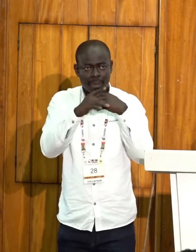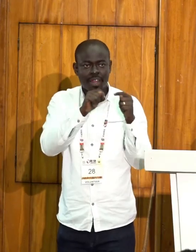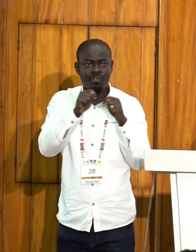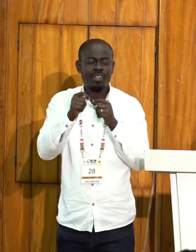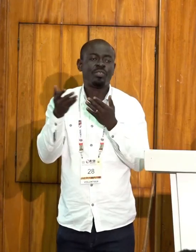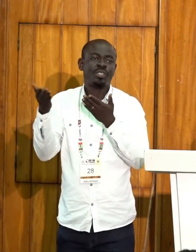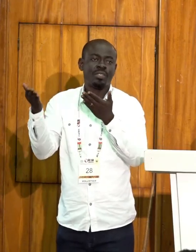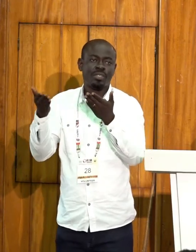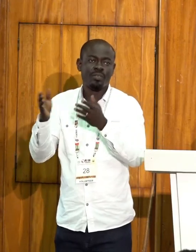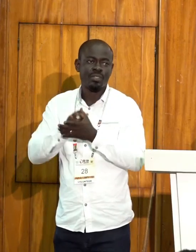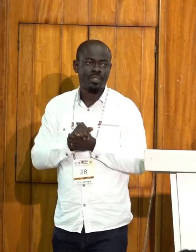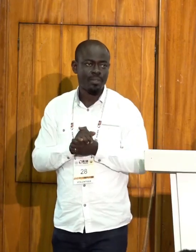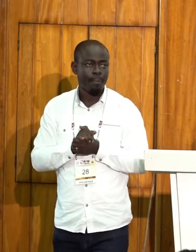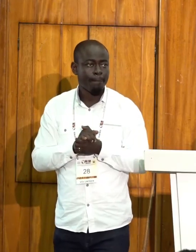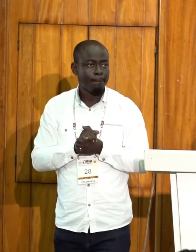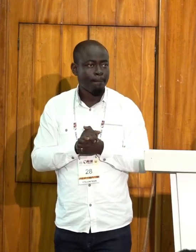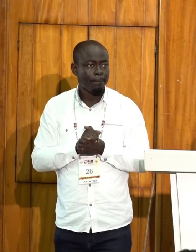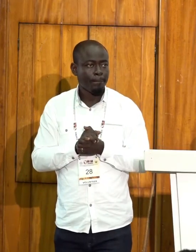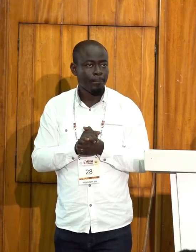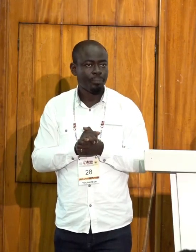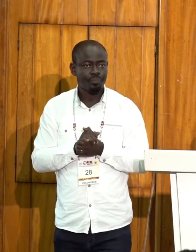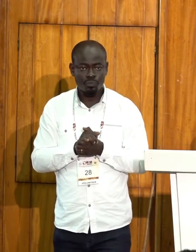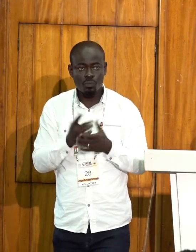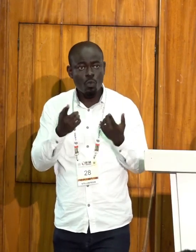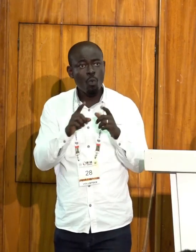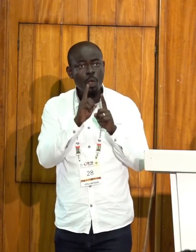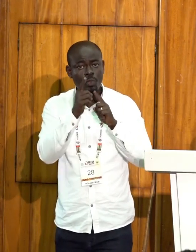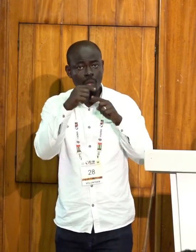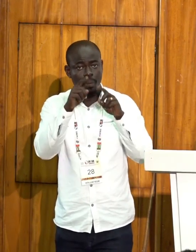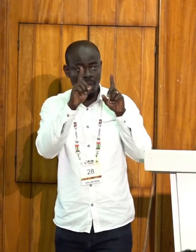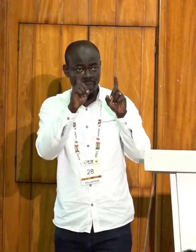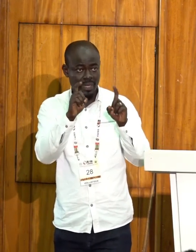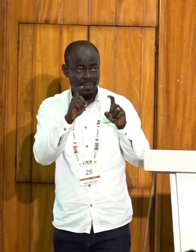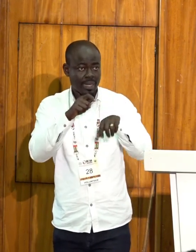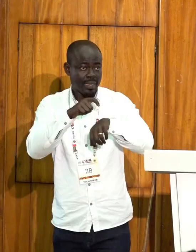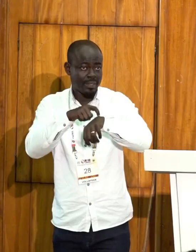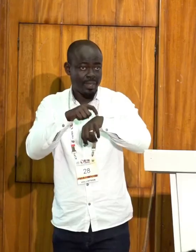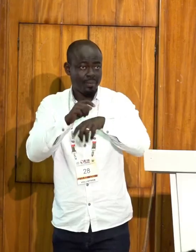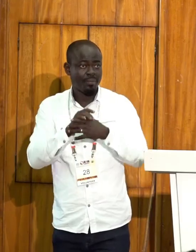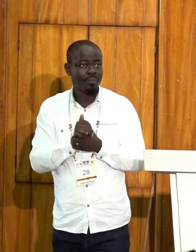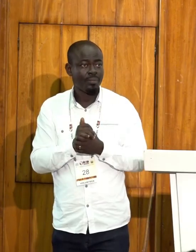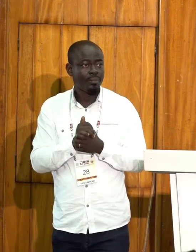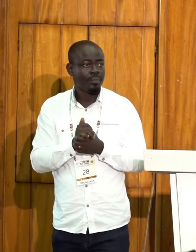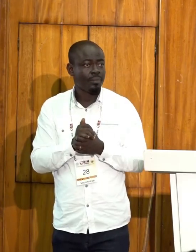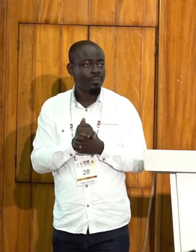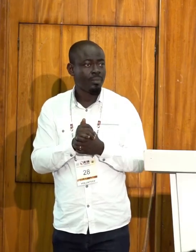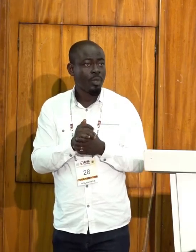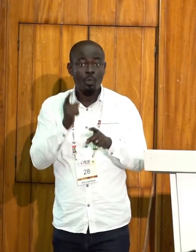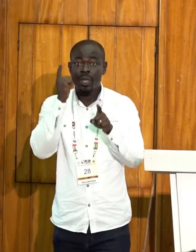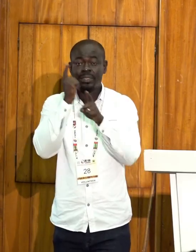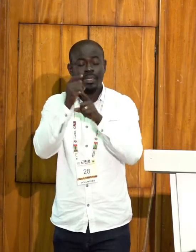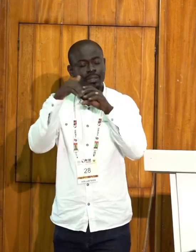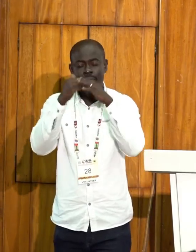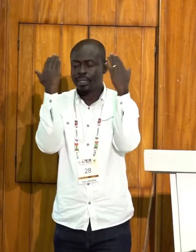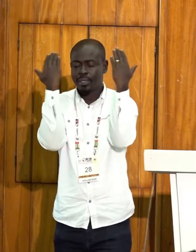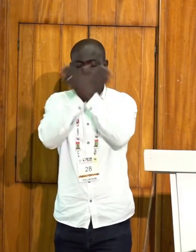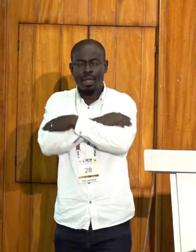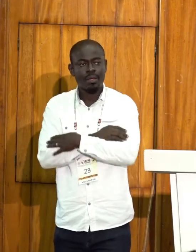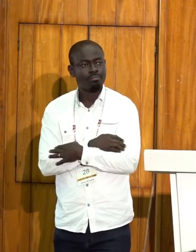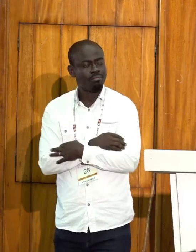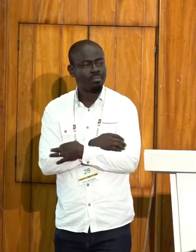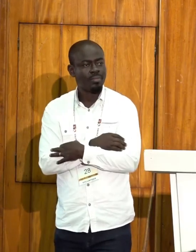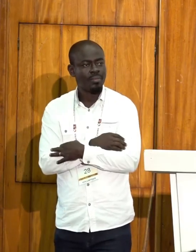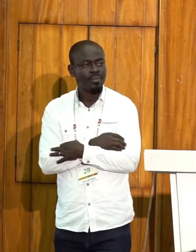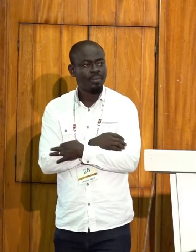services. When we come to testing, at that time, we were just grappling in the dark. There